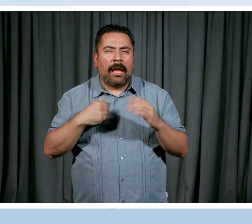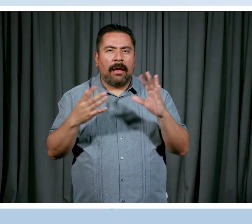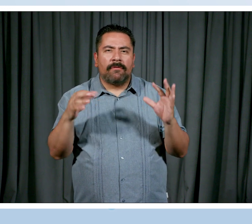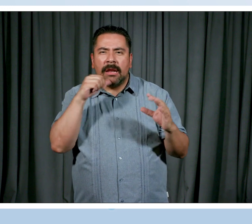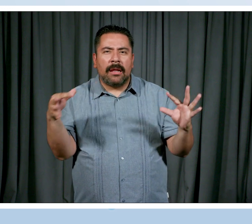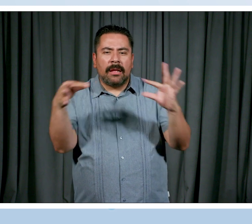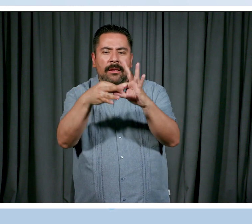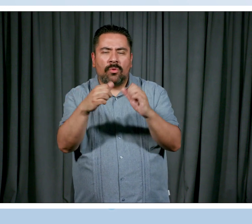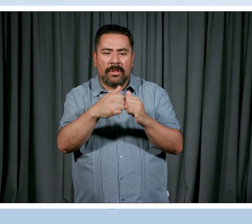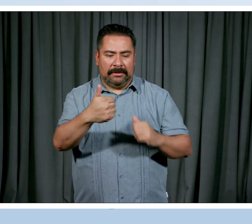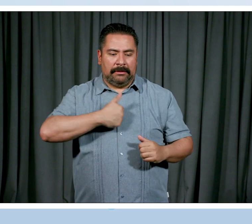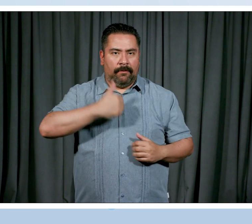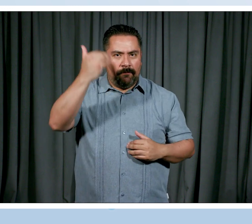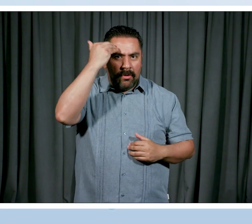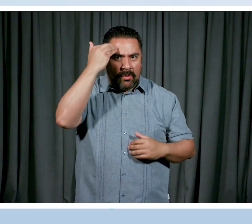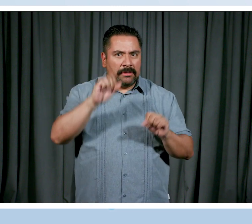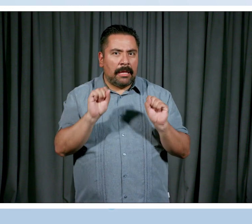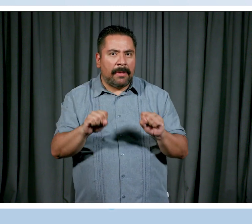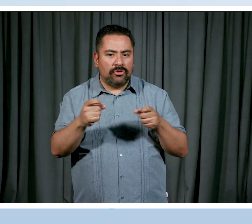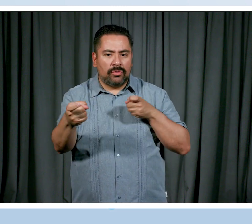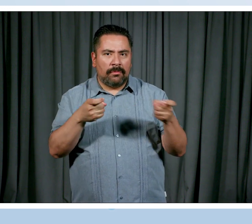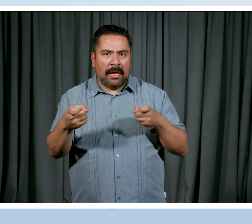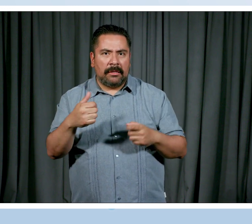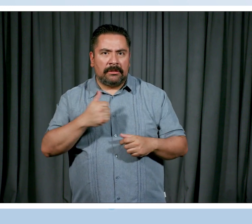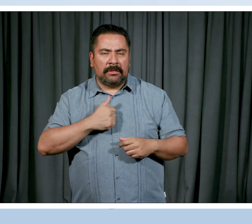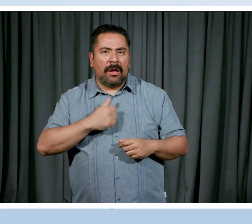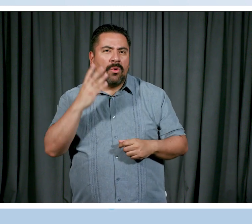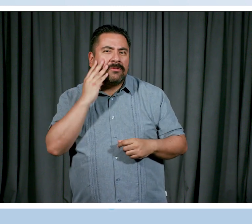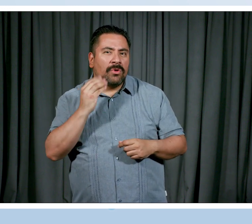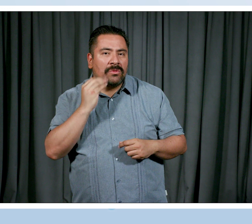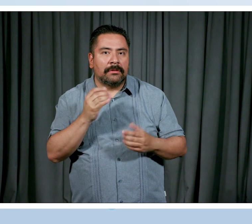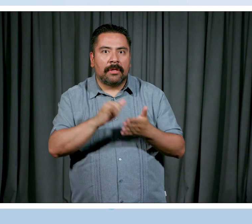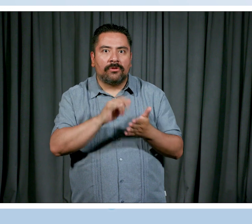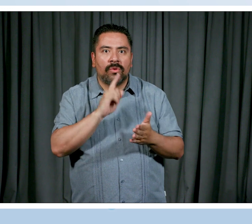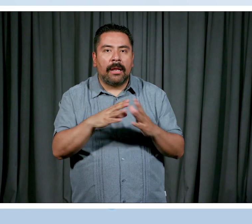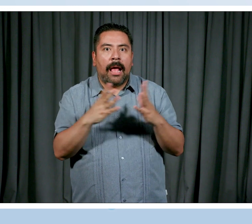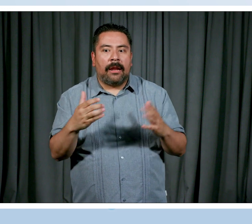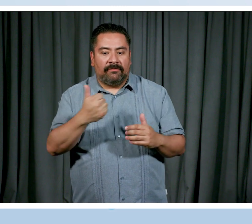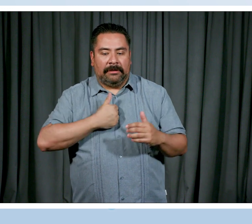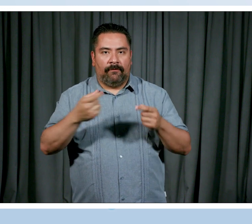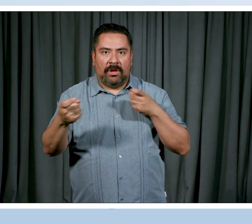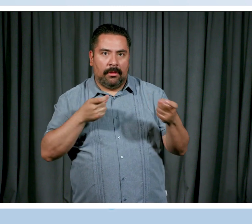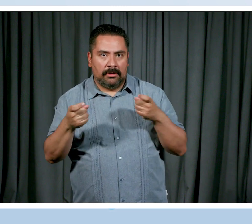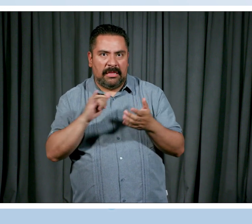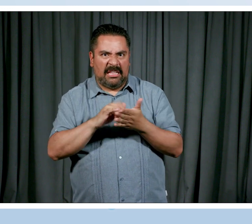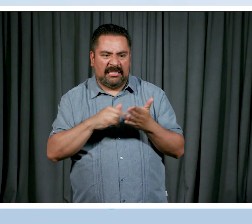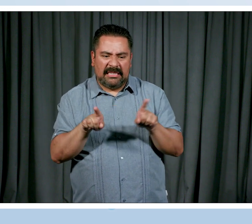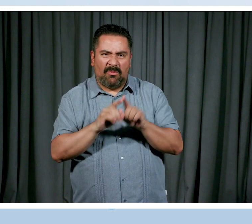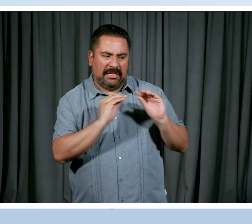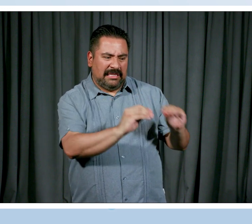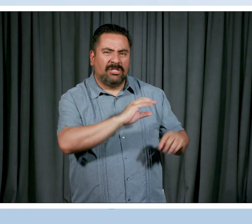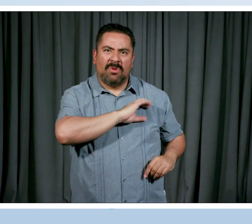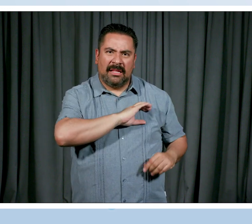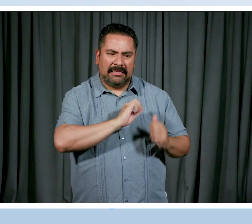disconnect between our self-awareness and our ability to manage our own experiences, which is actually a lot of self-regulation. And that's what we teach the